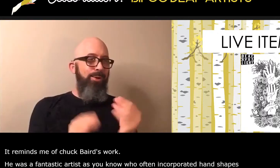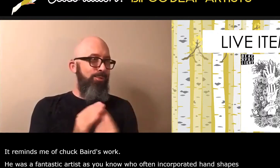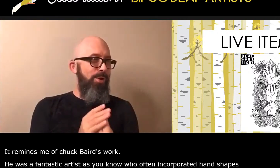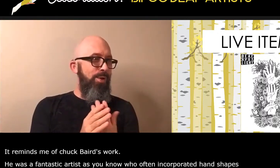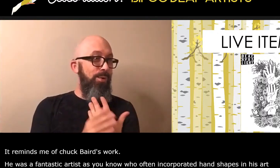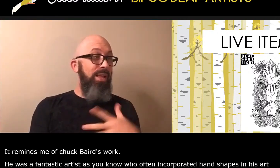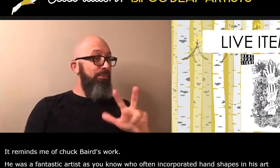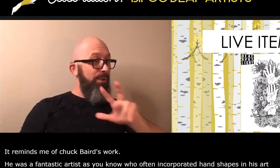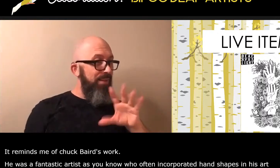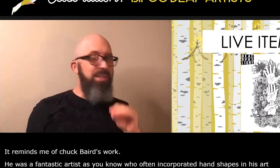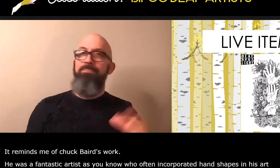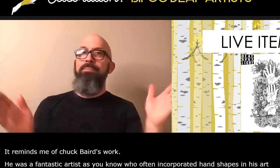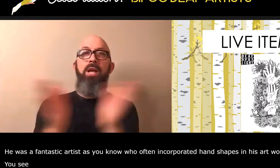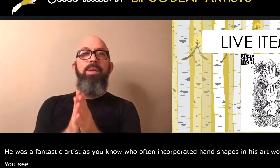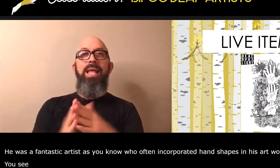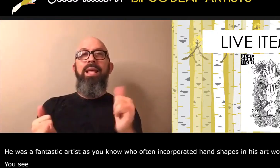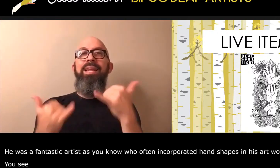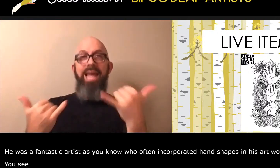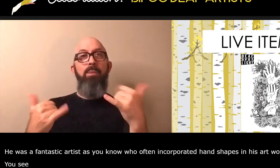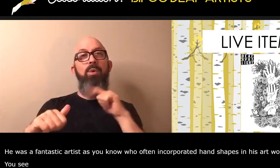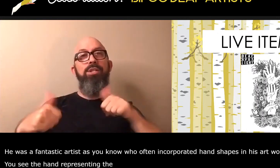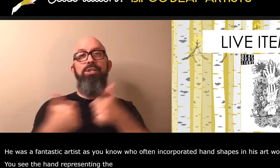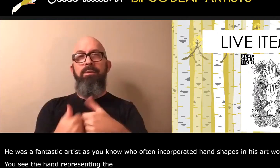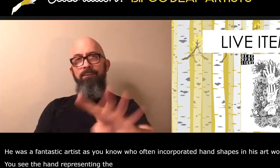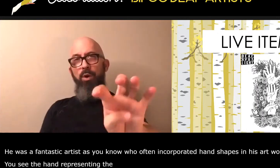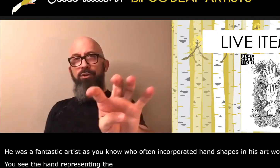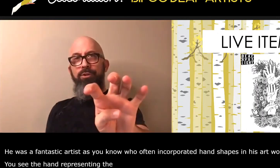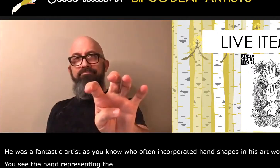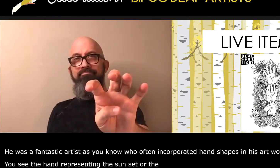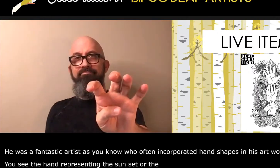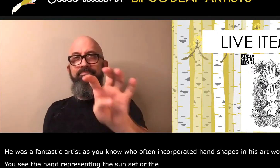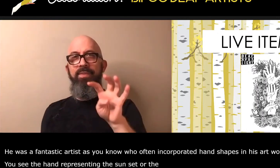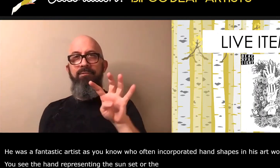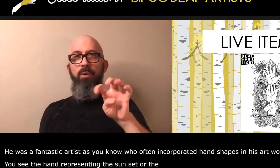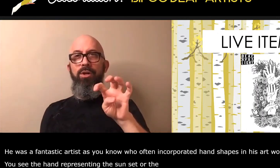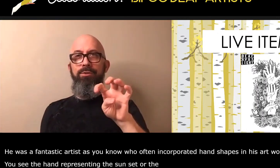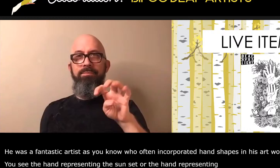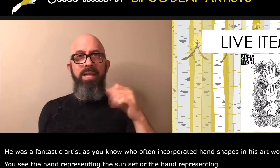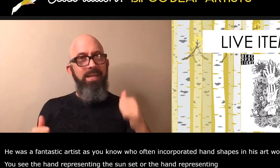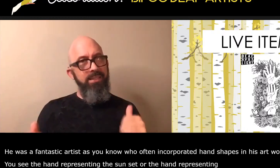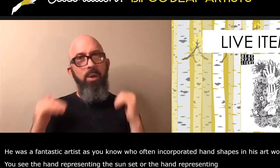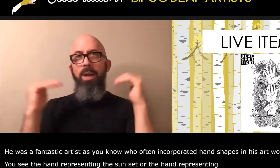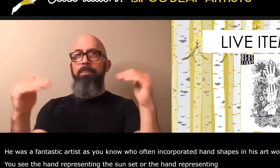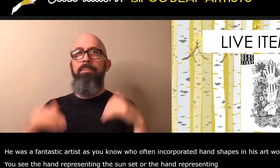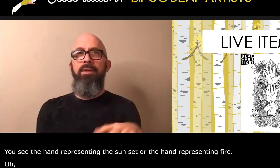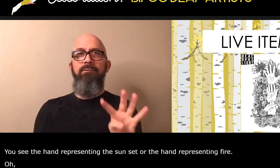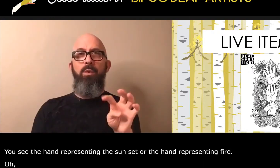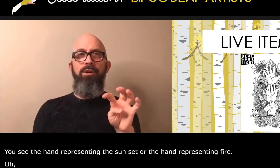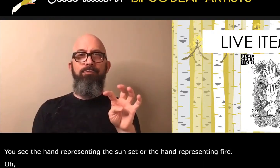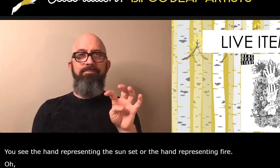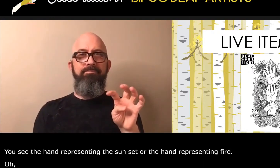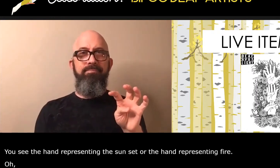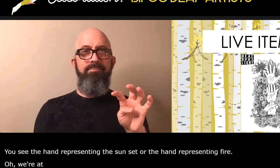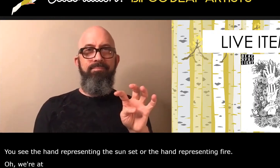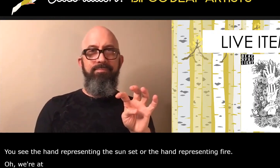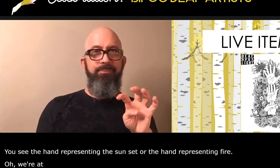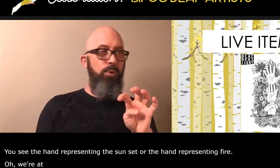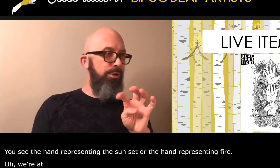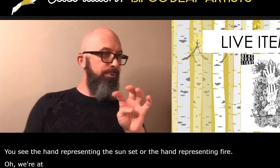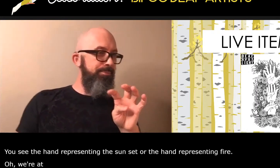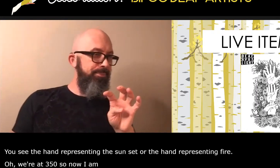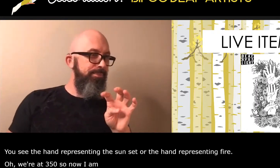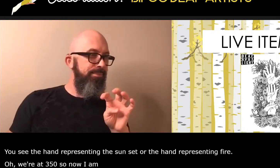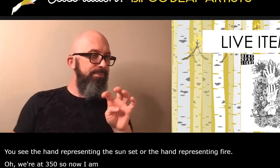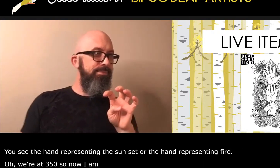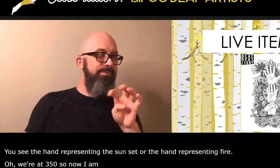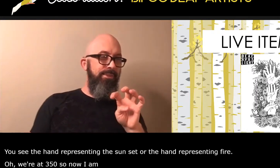hand representing the sunset or the hand representing fire. We're at 350, so now I'm going to challenge you and see if you can get